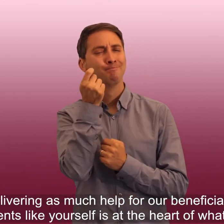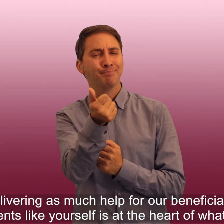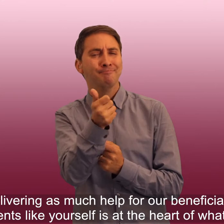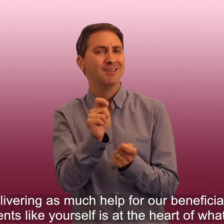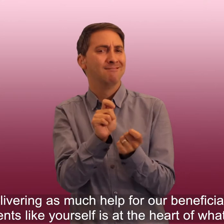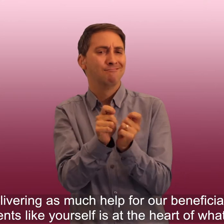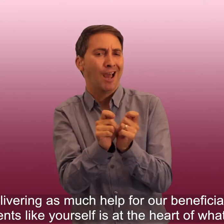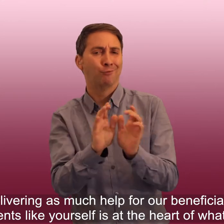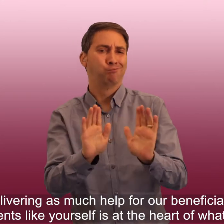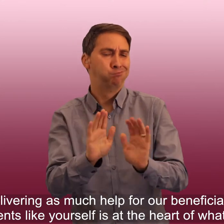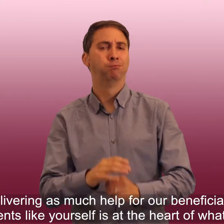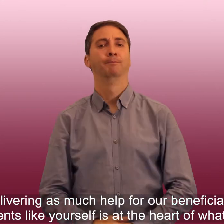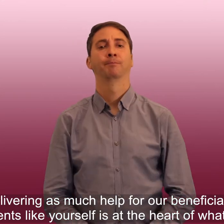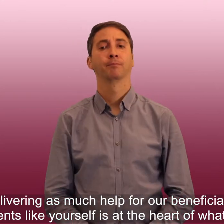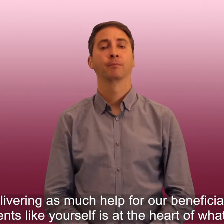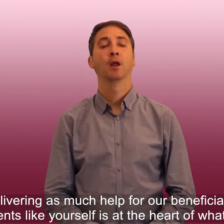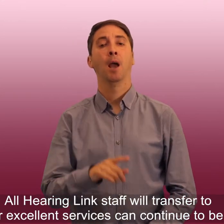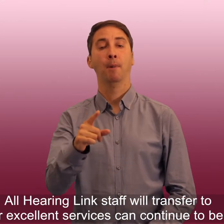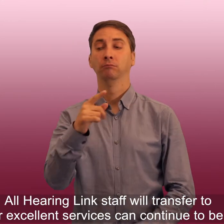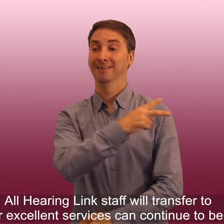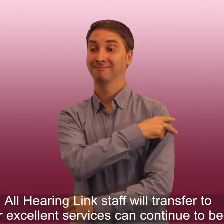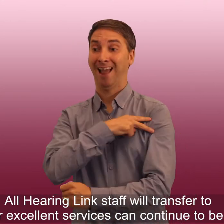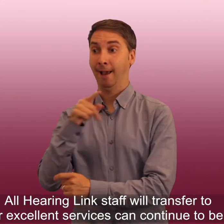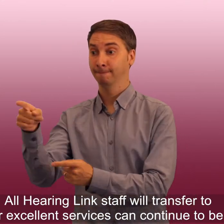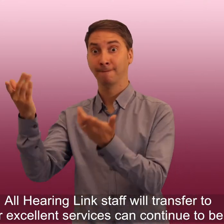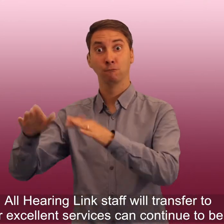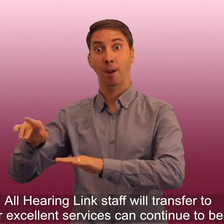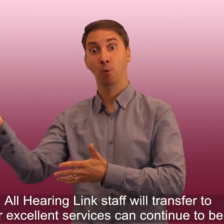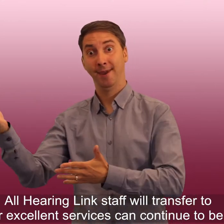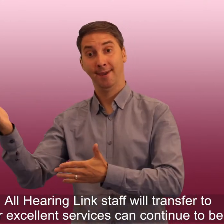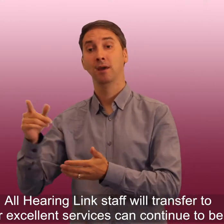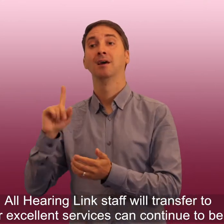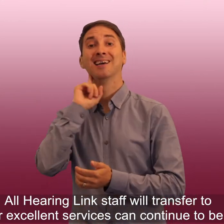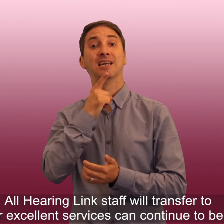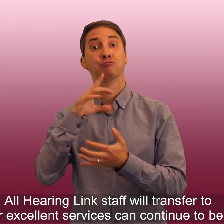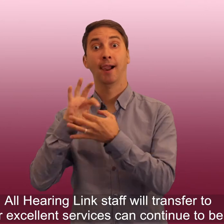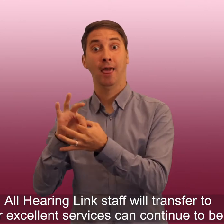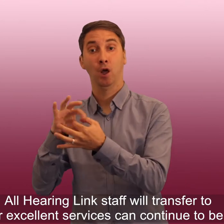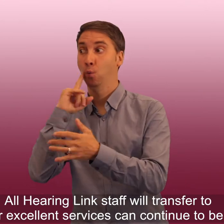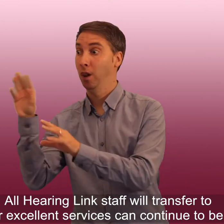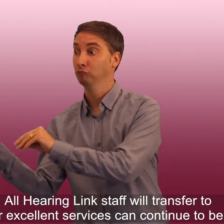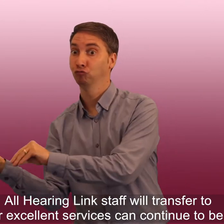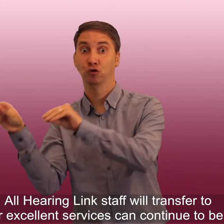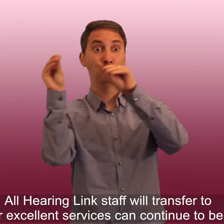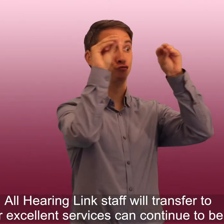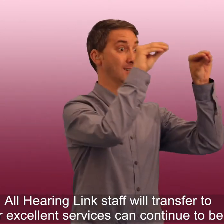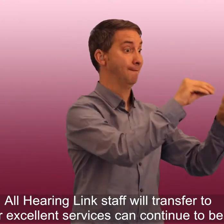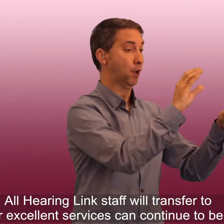like yourself is at the heart of what we do. All Hearing Link staff will transfer to ensure their excellent services can